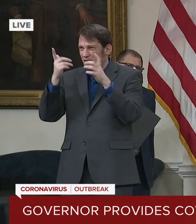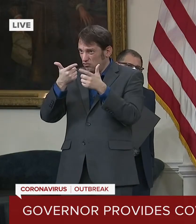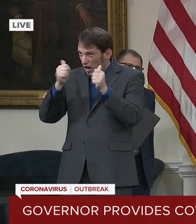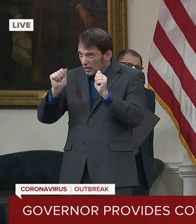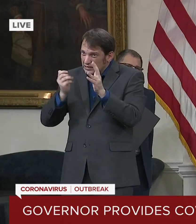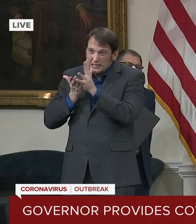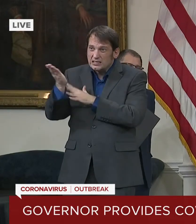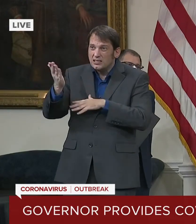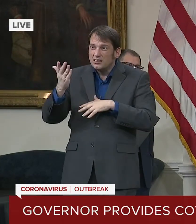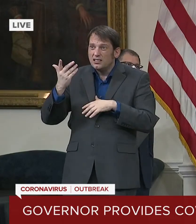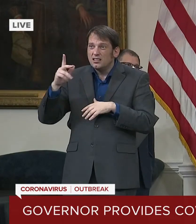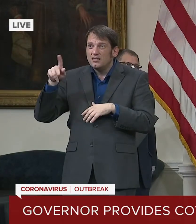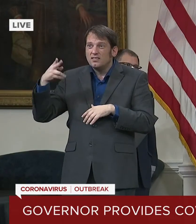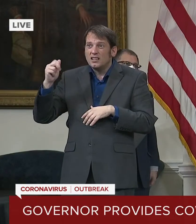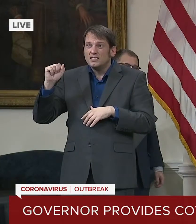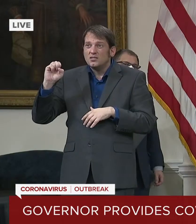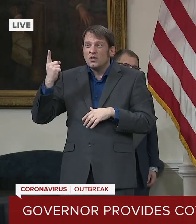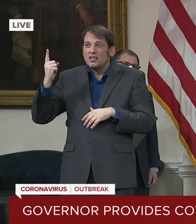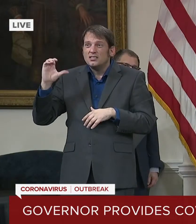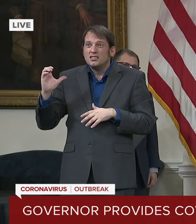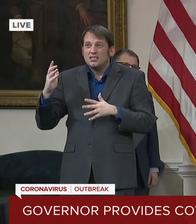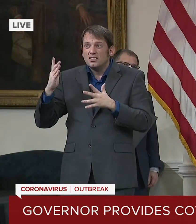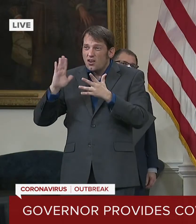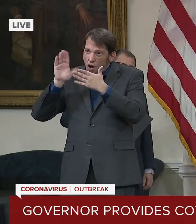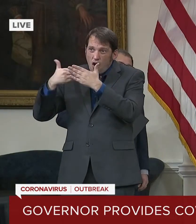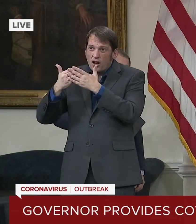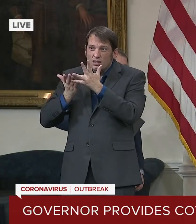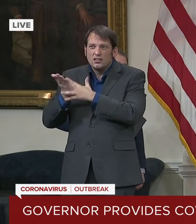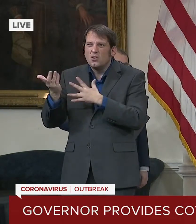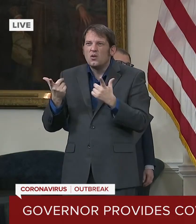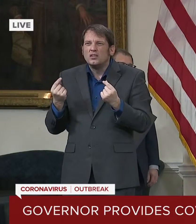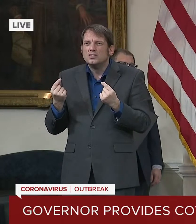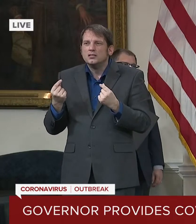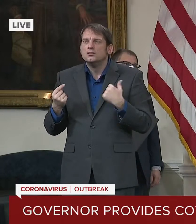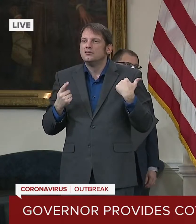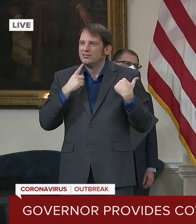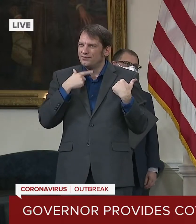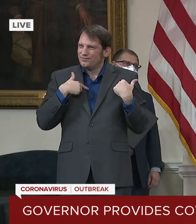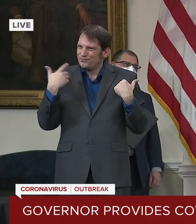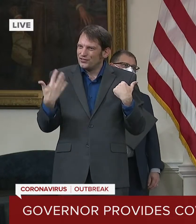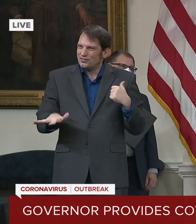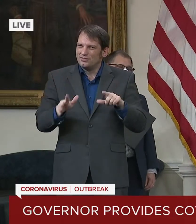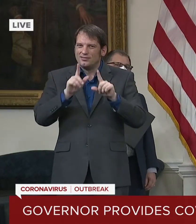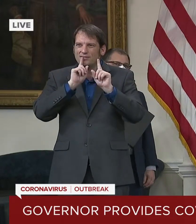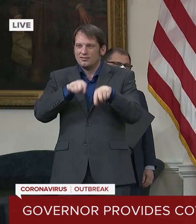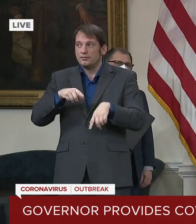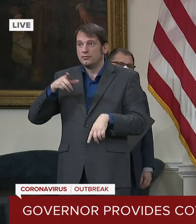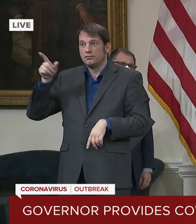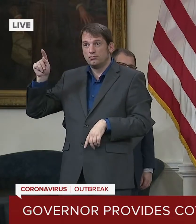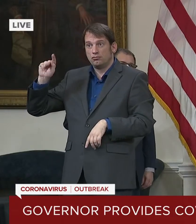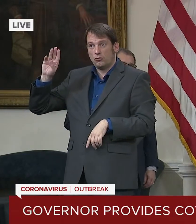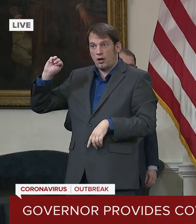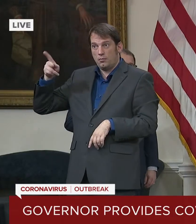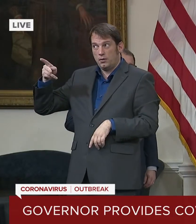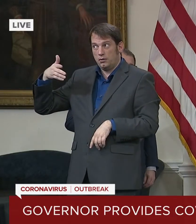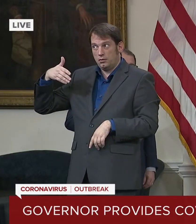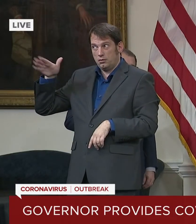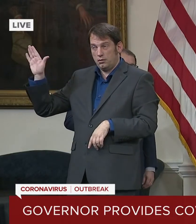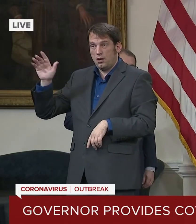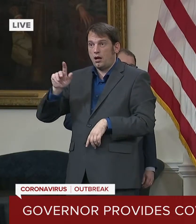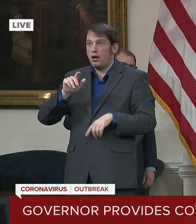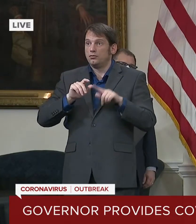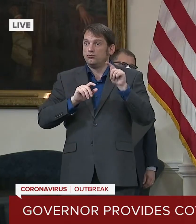I just answered that one. It was both the outgoing administration and the incoming administration and the local health